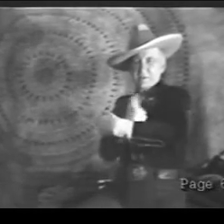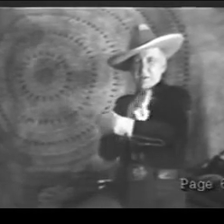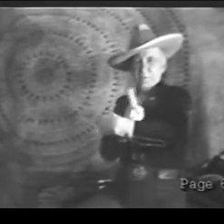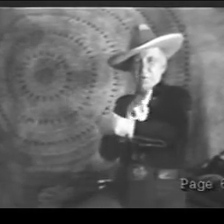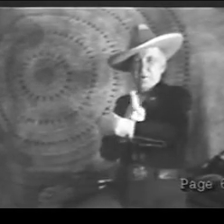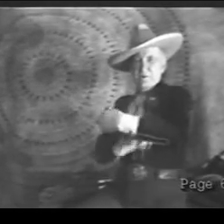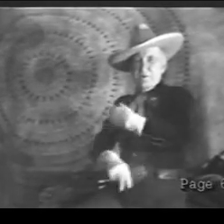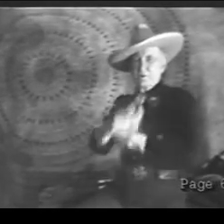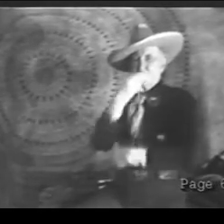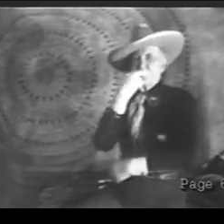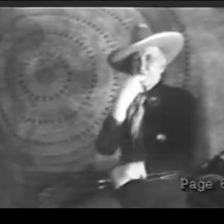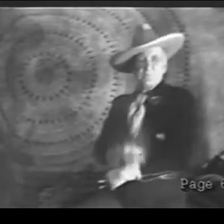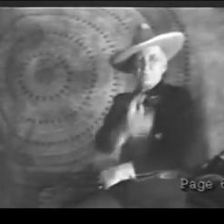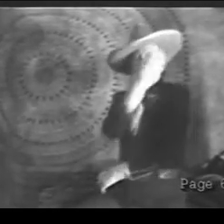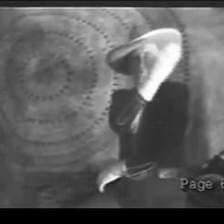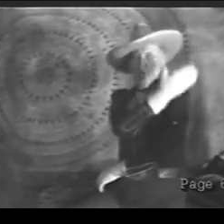a prairie dog's brother-in-law.